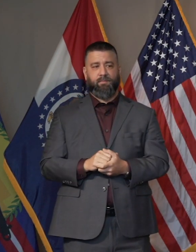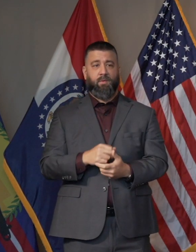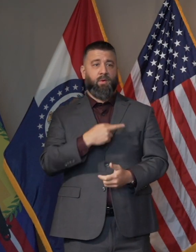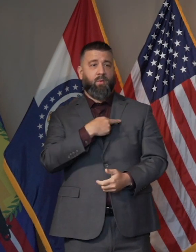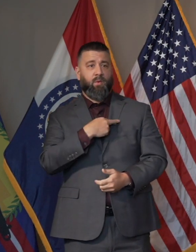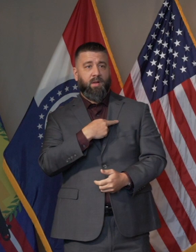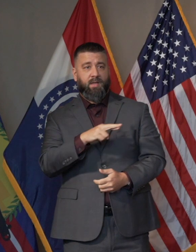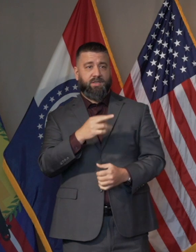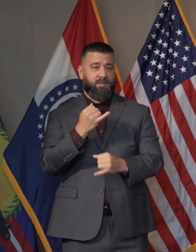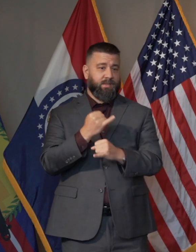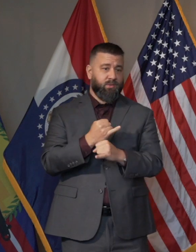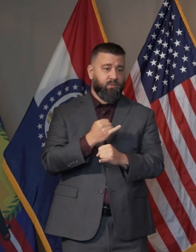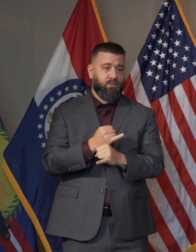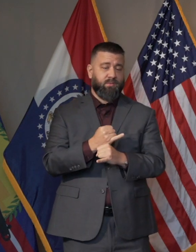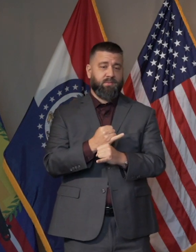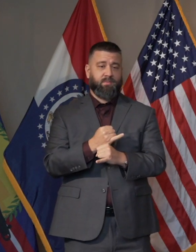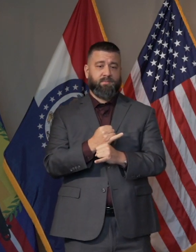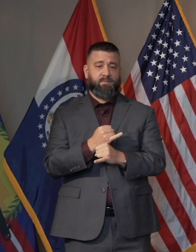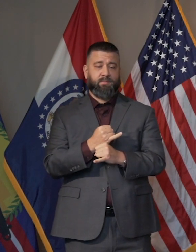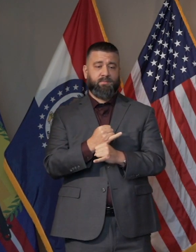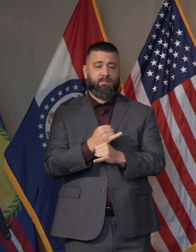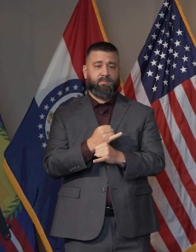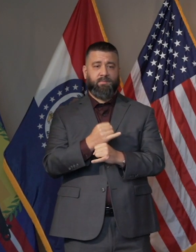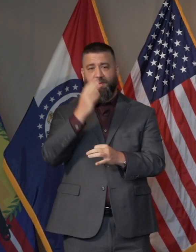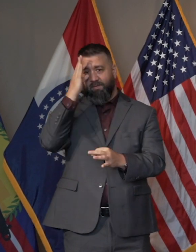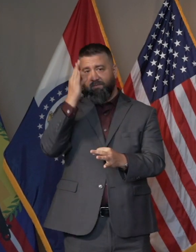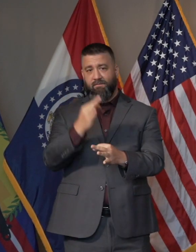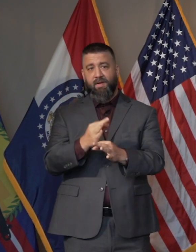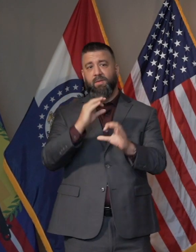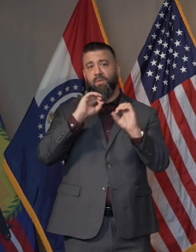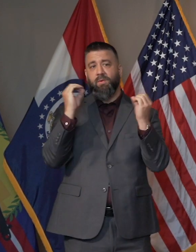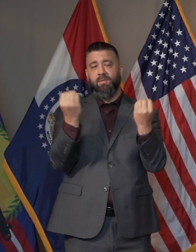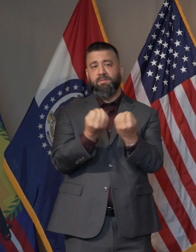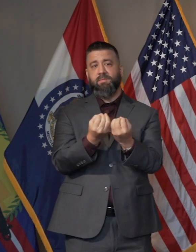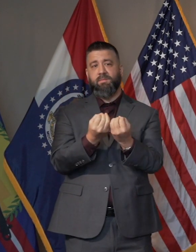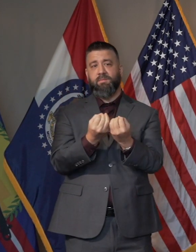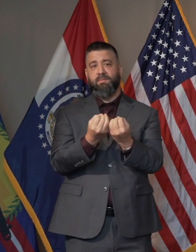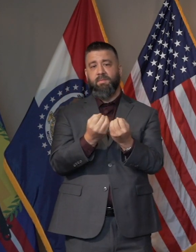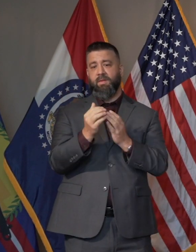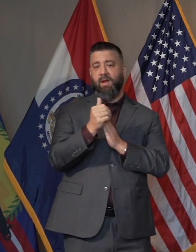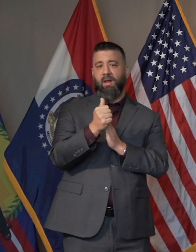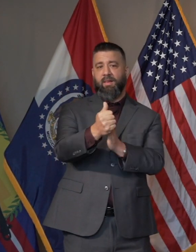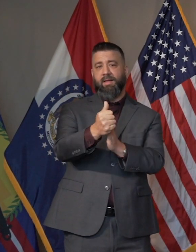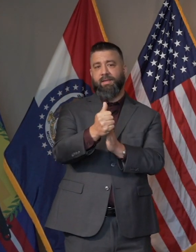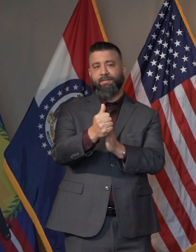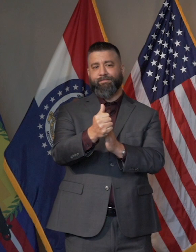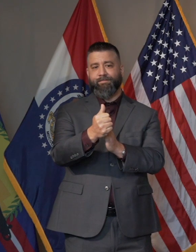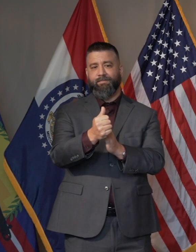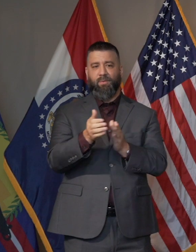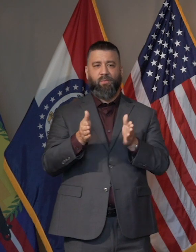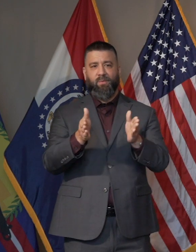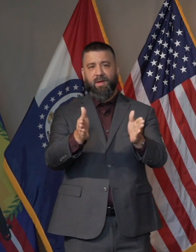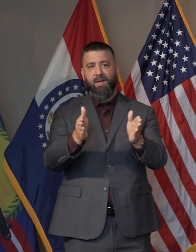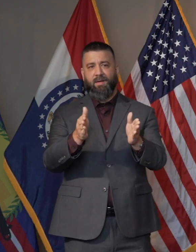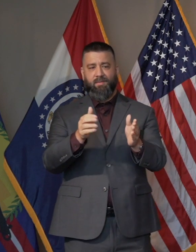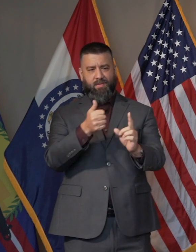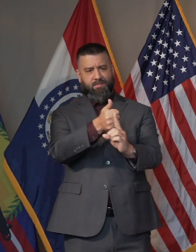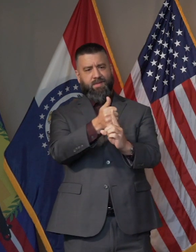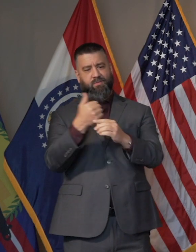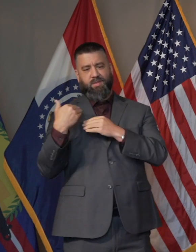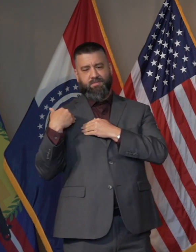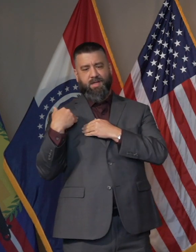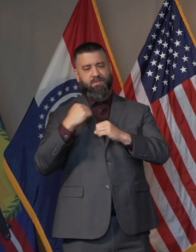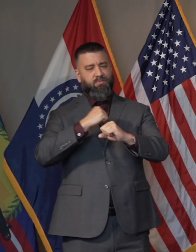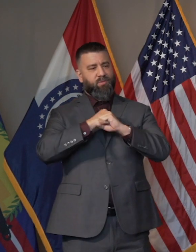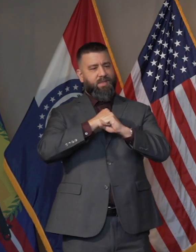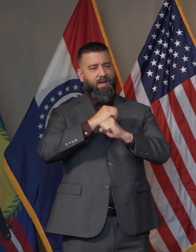Religious institutions, faith-based organizations are leading the pack on being responsible and protecting their